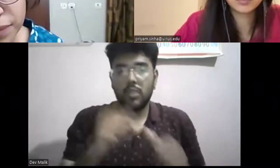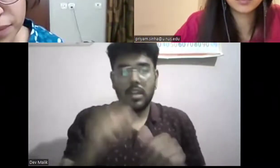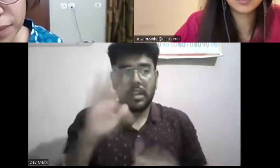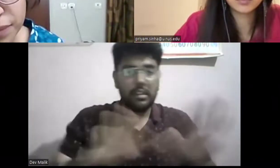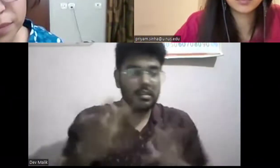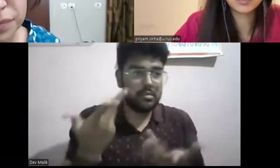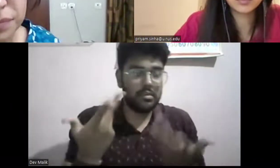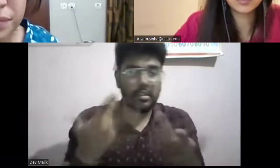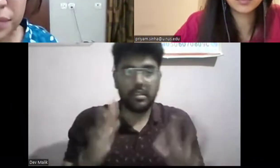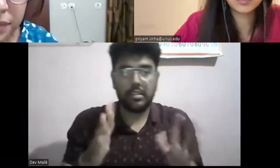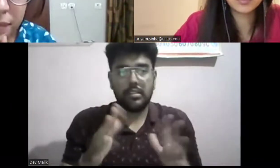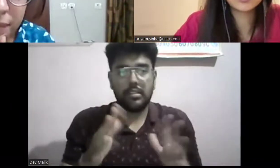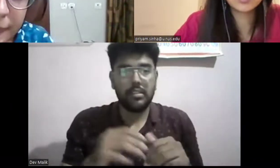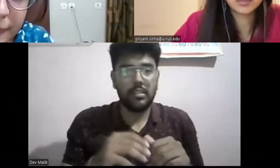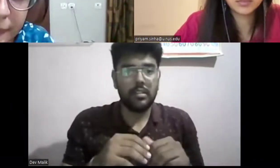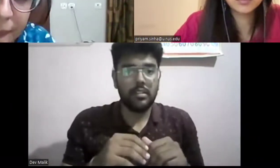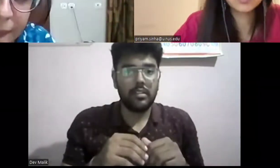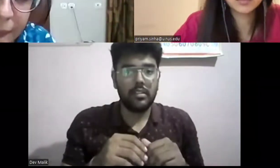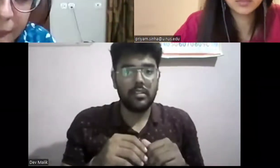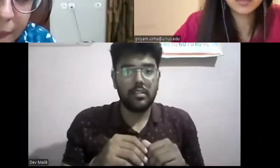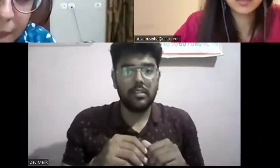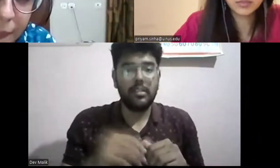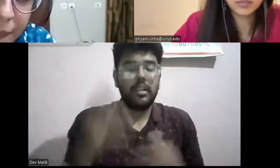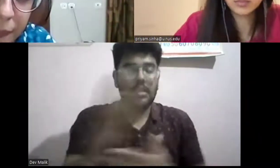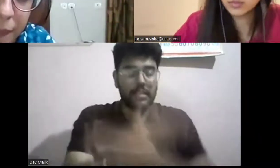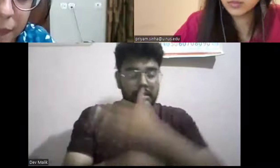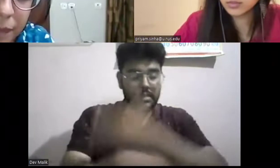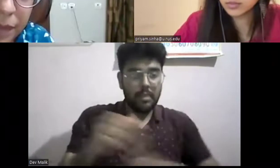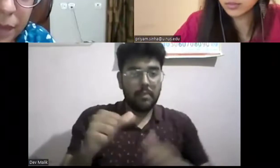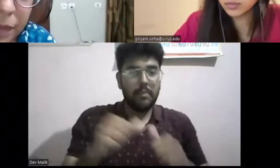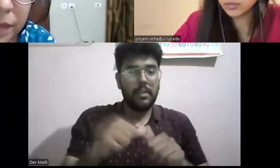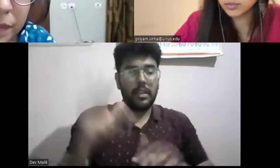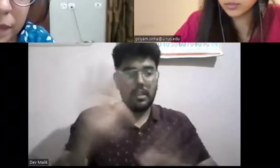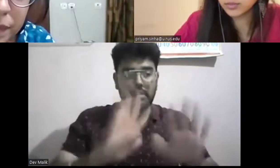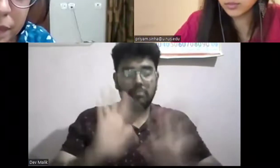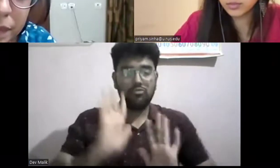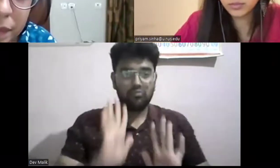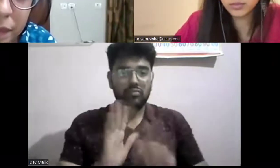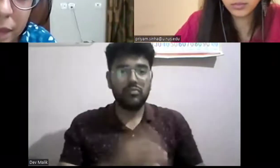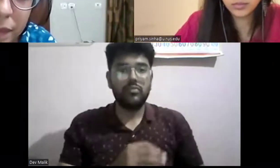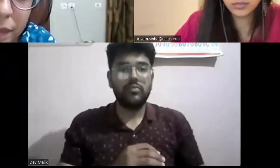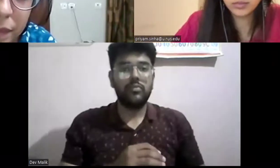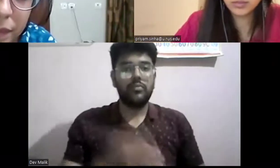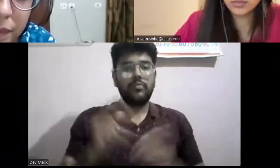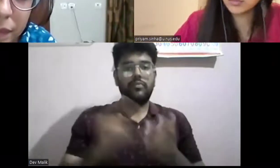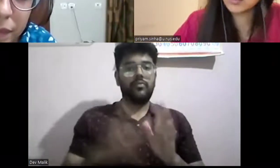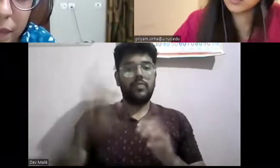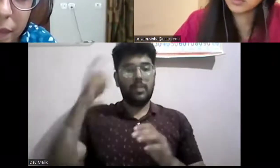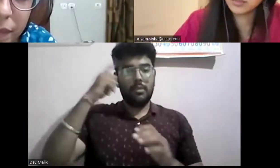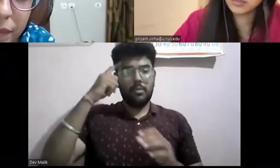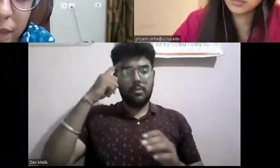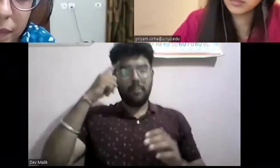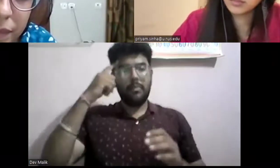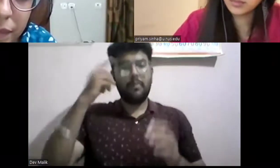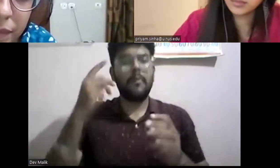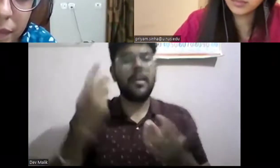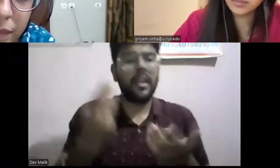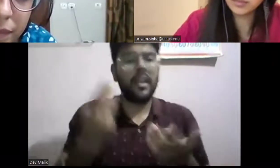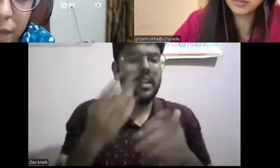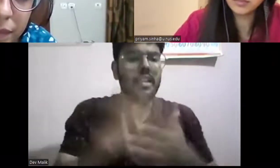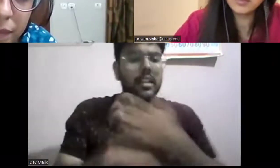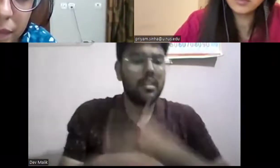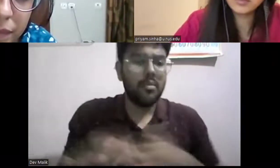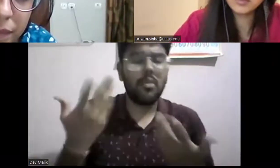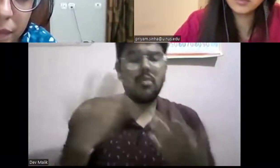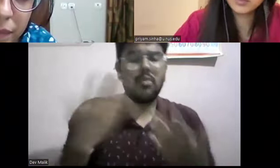depict um, a disabled character, rather a mentally disabled character, or somebody who's